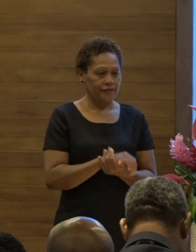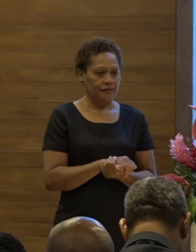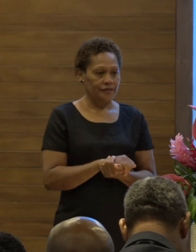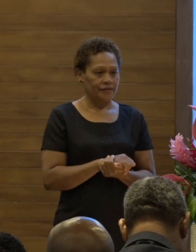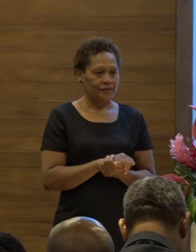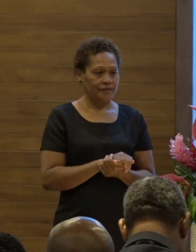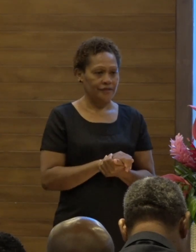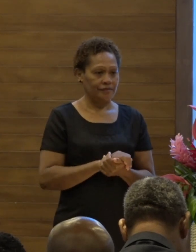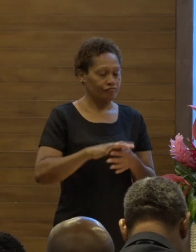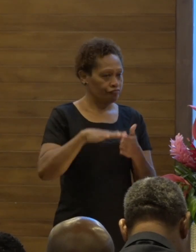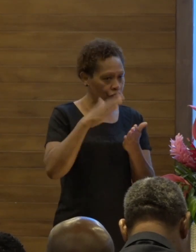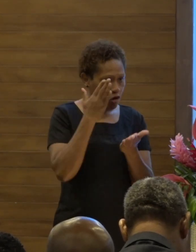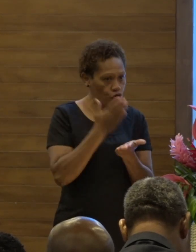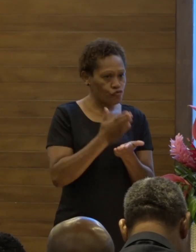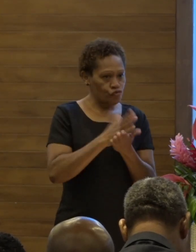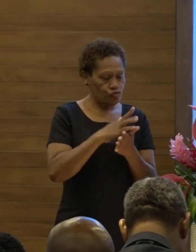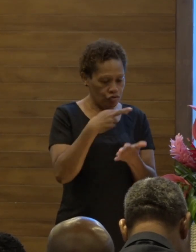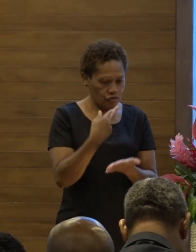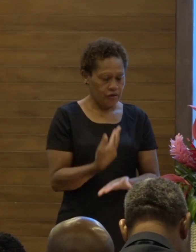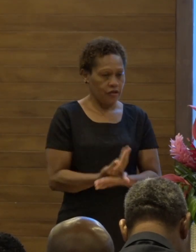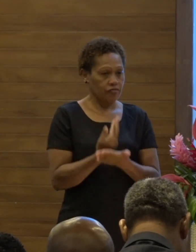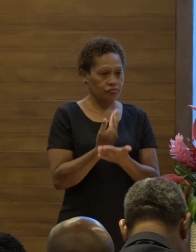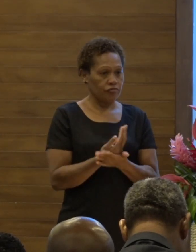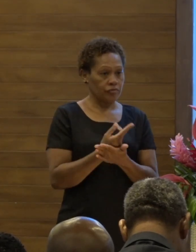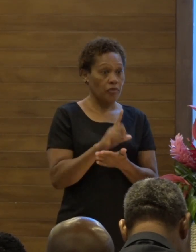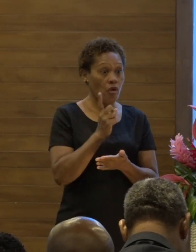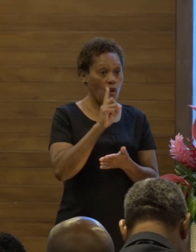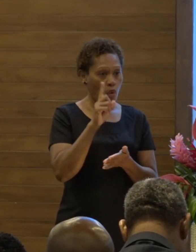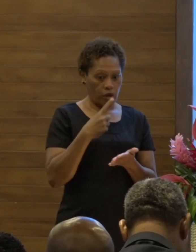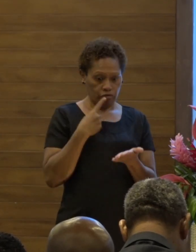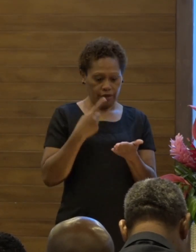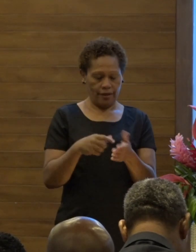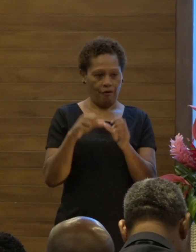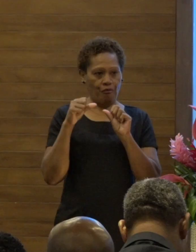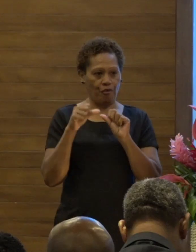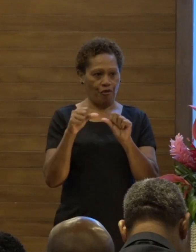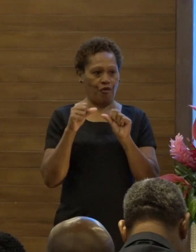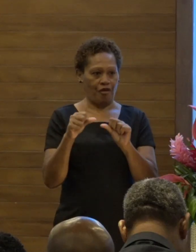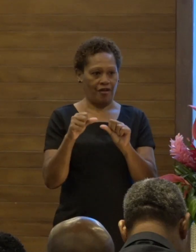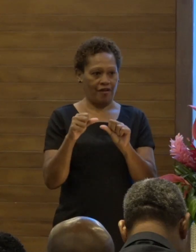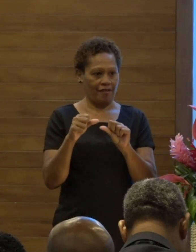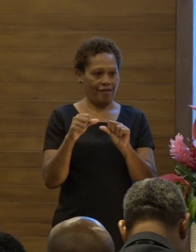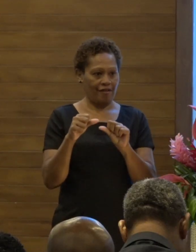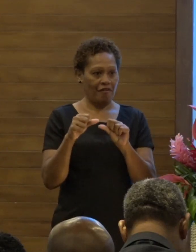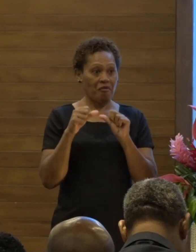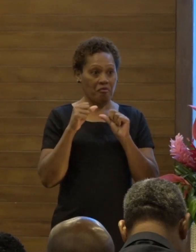True resilience is measured by how we protect our most vulnerable